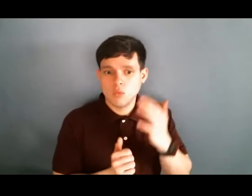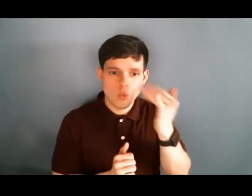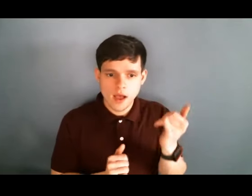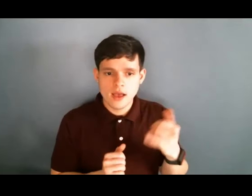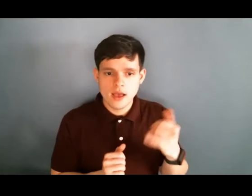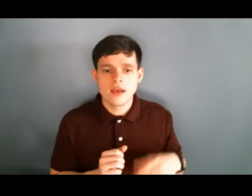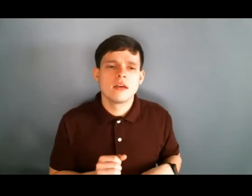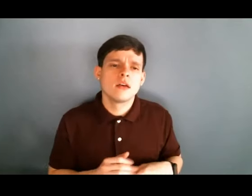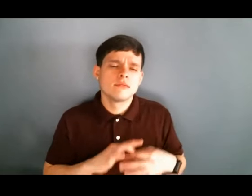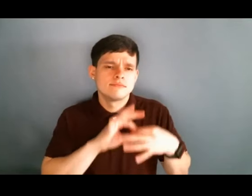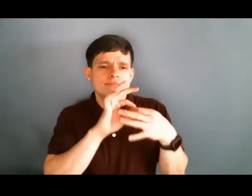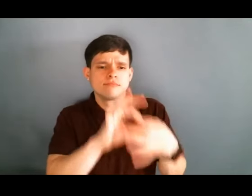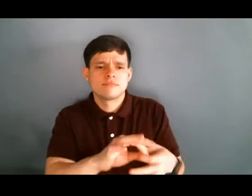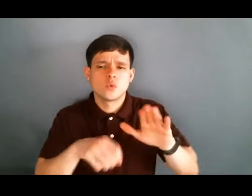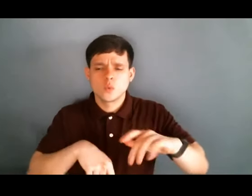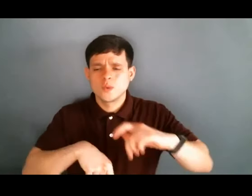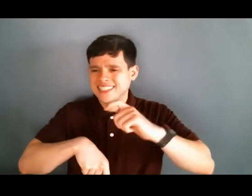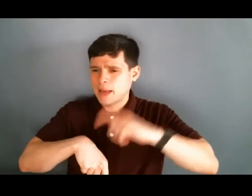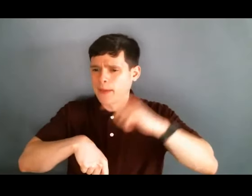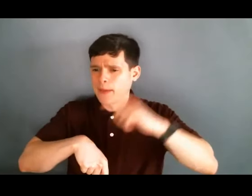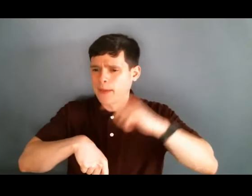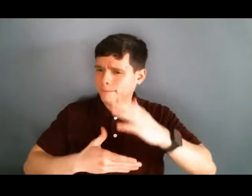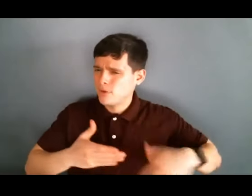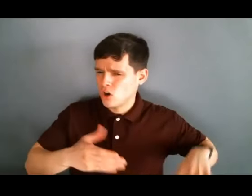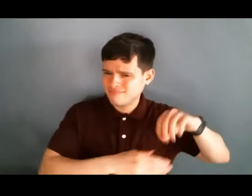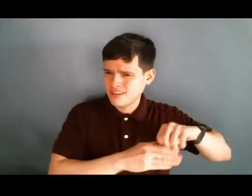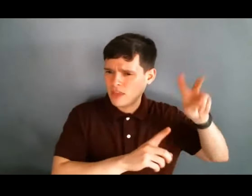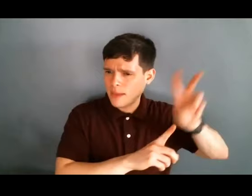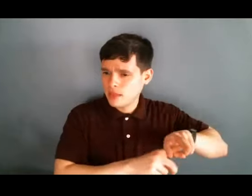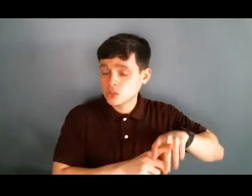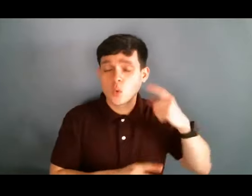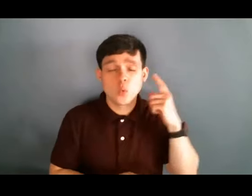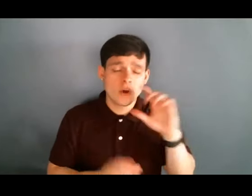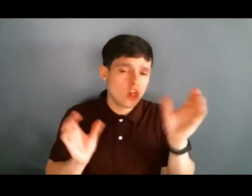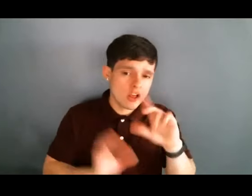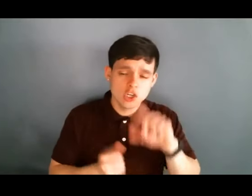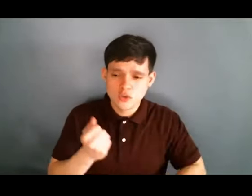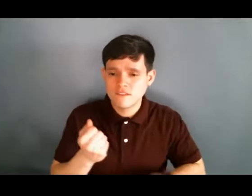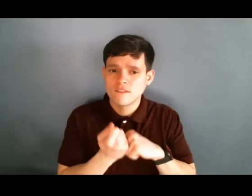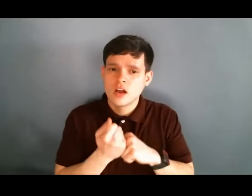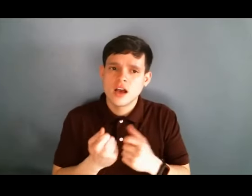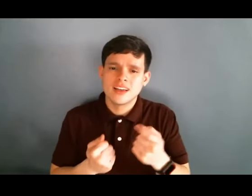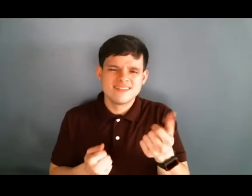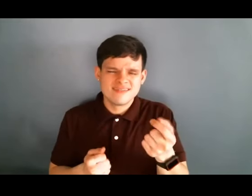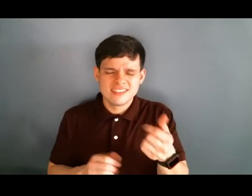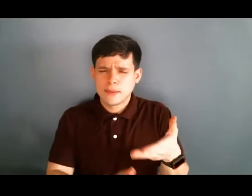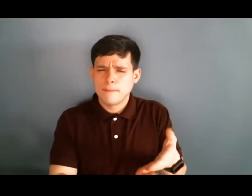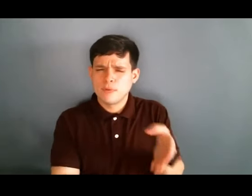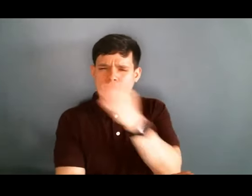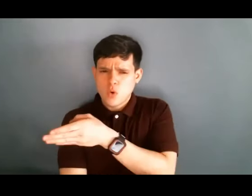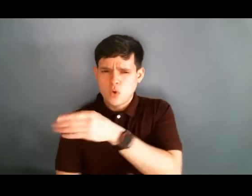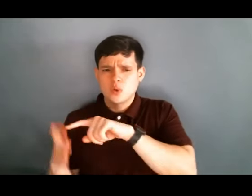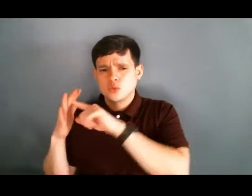that sort of timeliness piece. What we're really looking to fund are projects that are in slightly earlier stages of development.